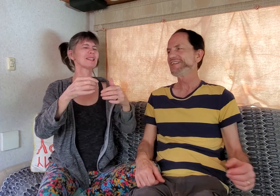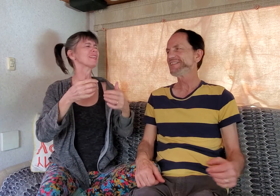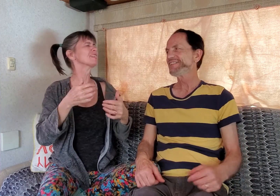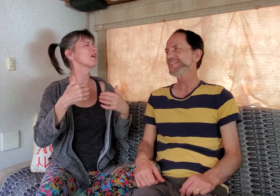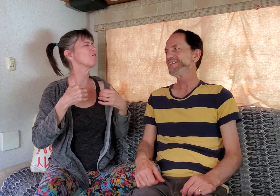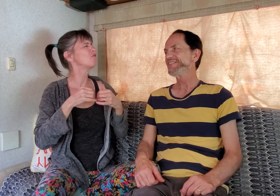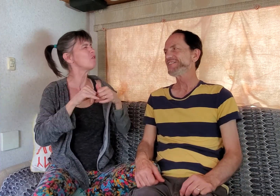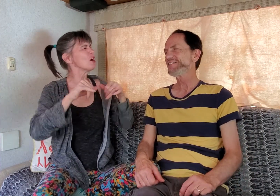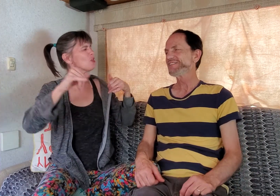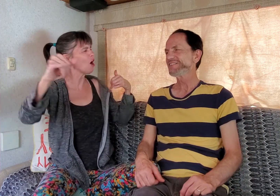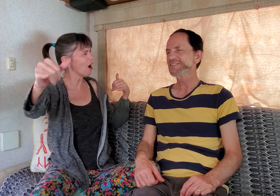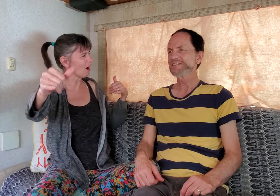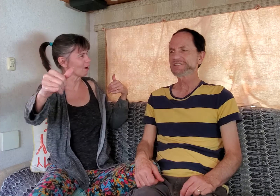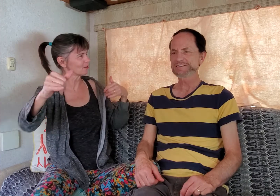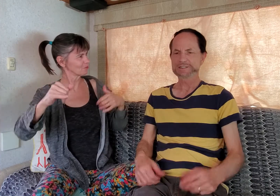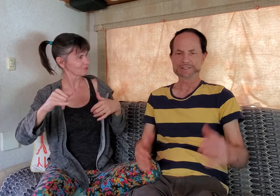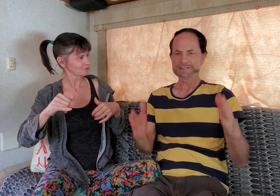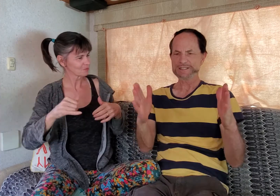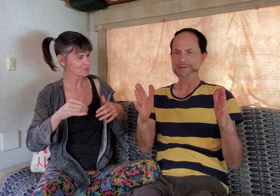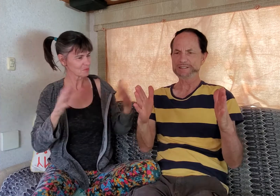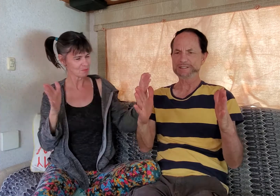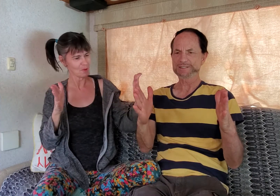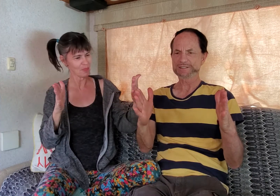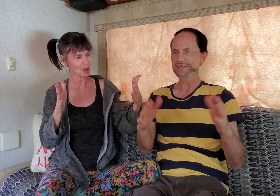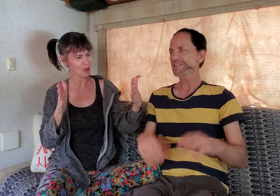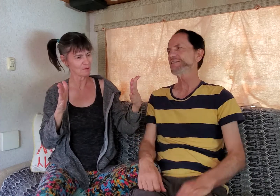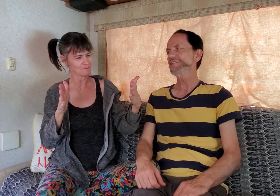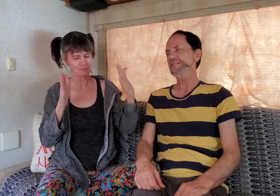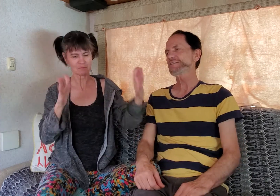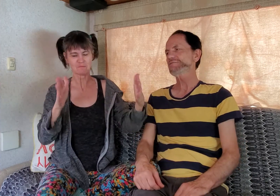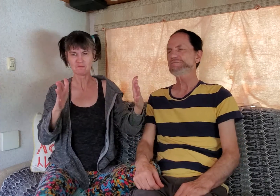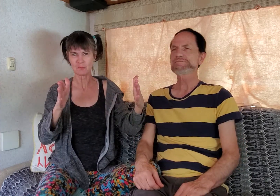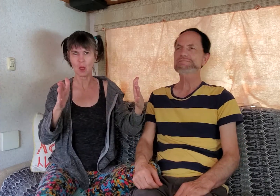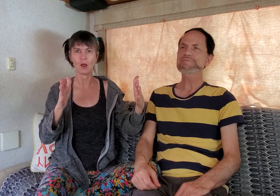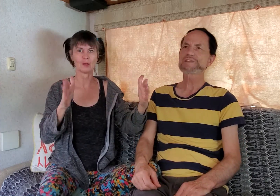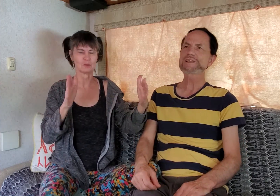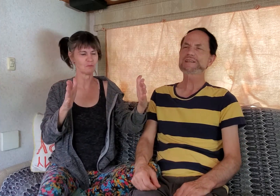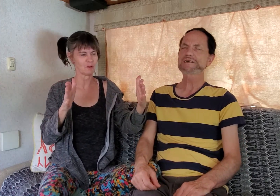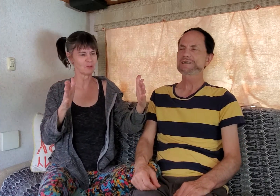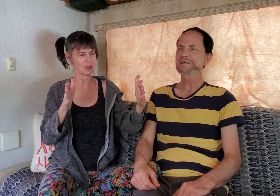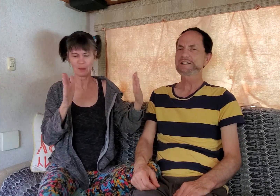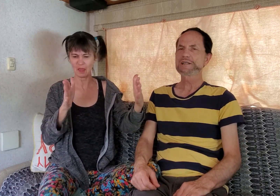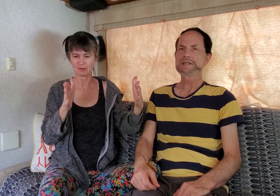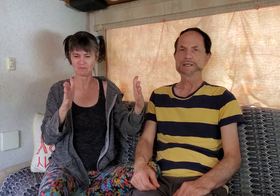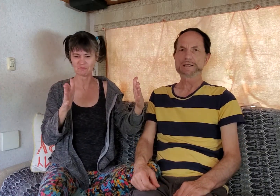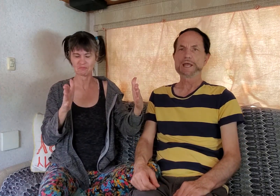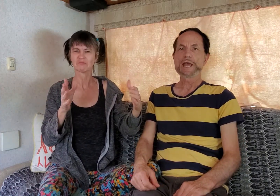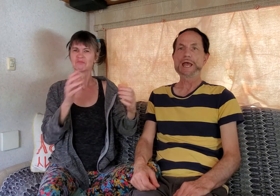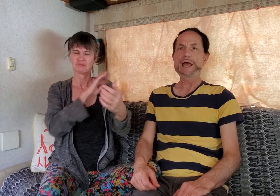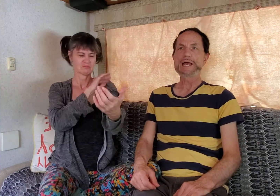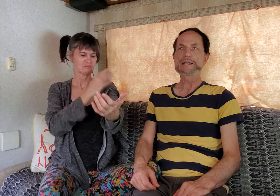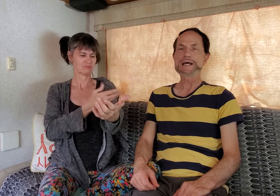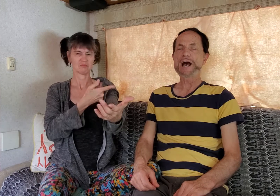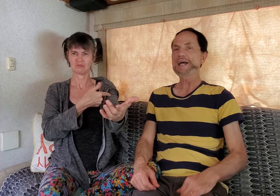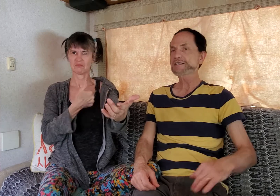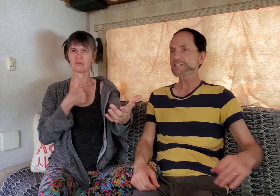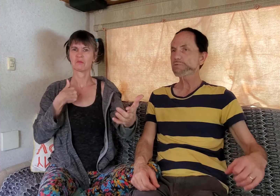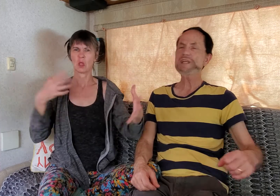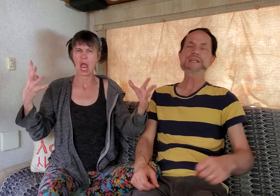That's a foot long. It's about that long. Not that long? Yes. Okay, so about that. And I